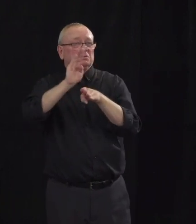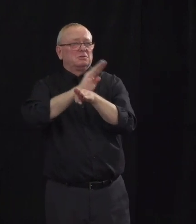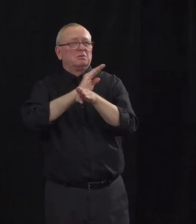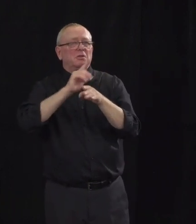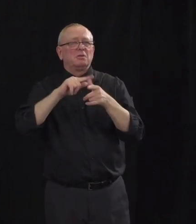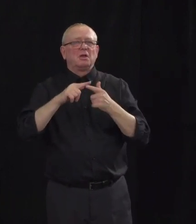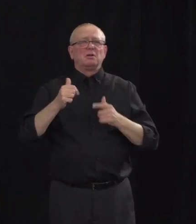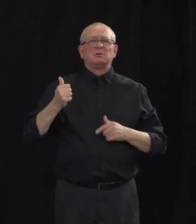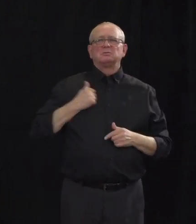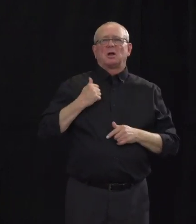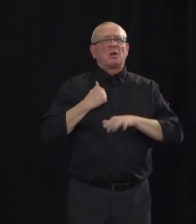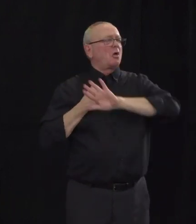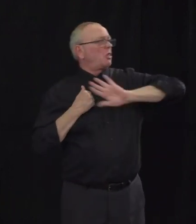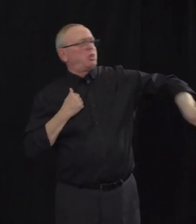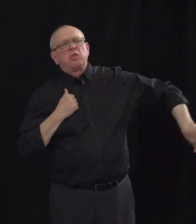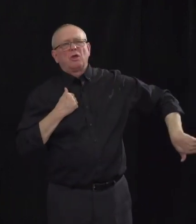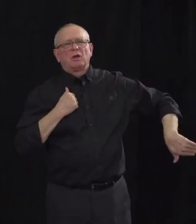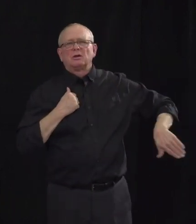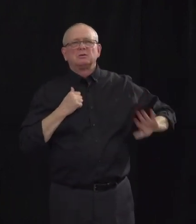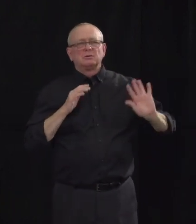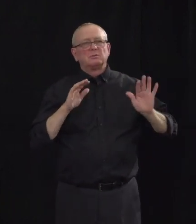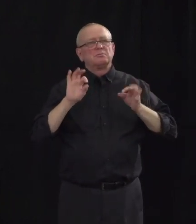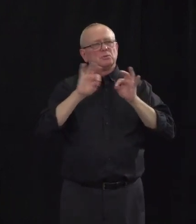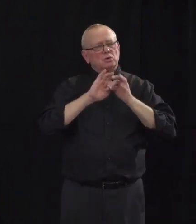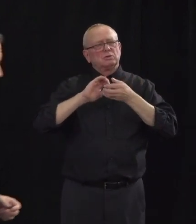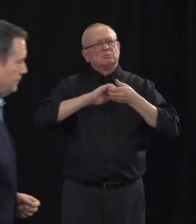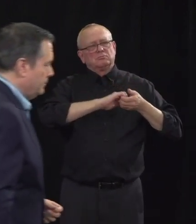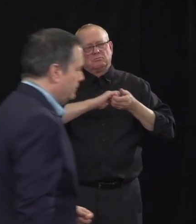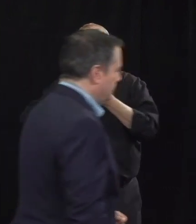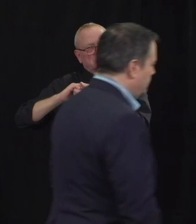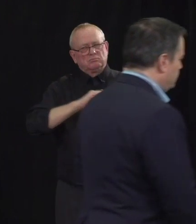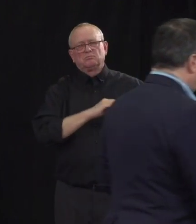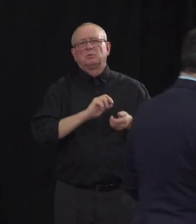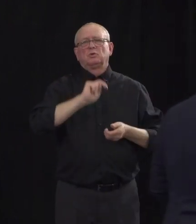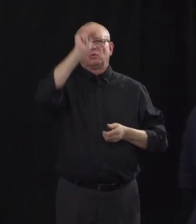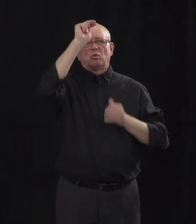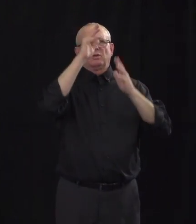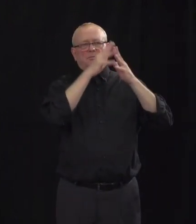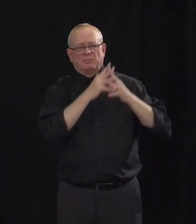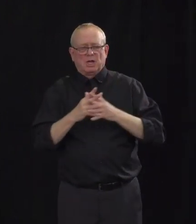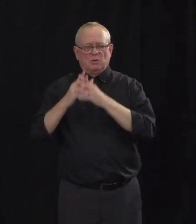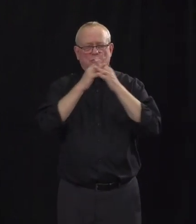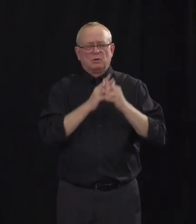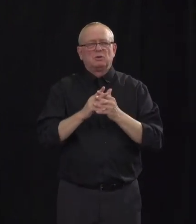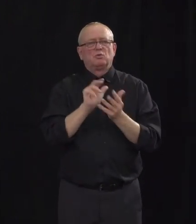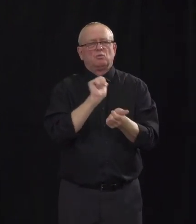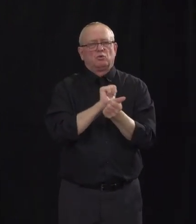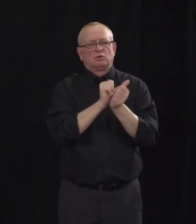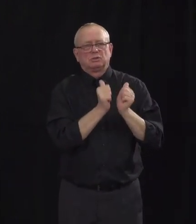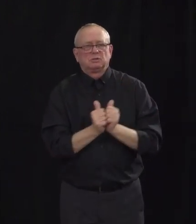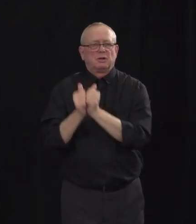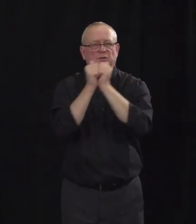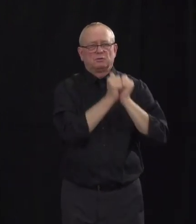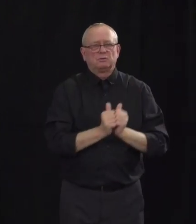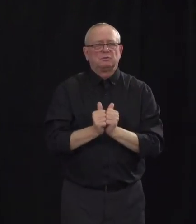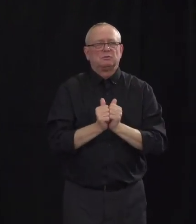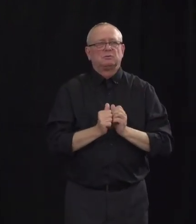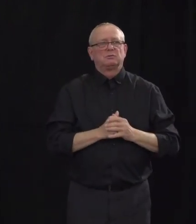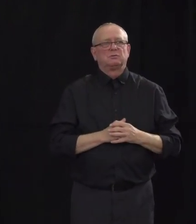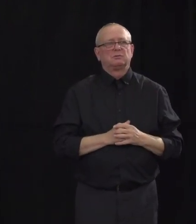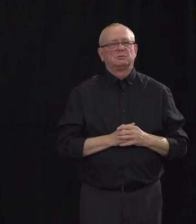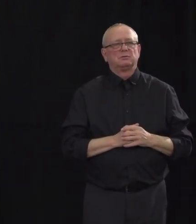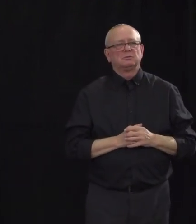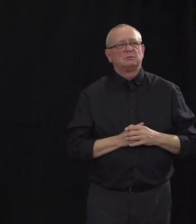ahead. This question's for Dr. Hinshaw. We received word today that the Canadian Food Inspection Agency has shut down